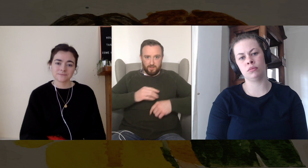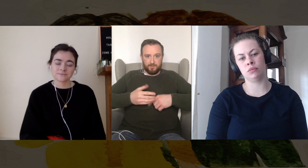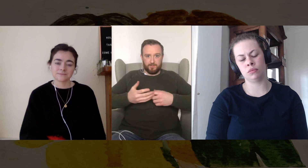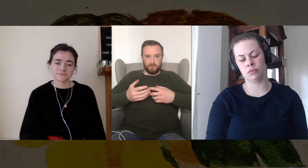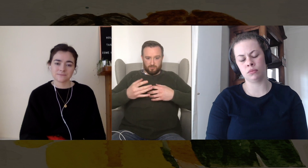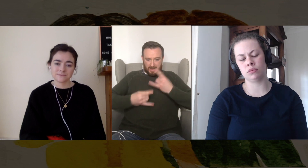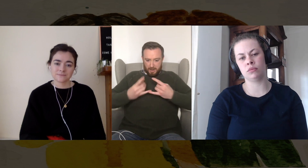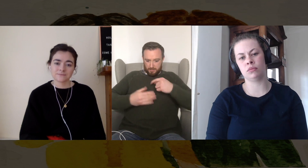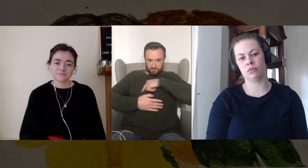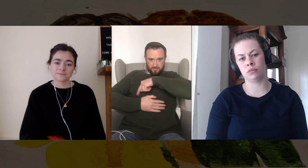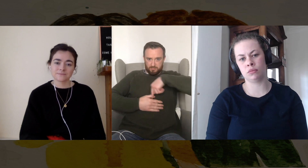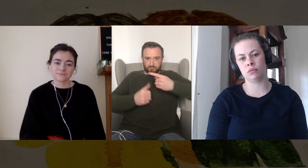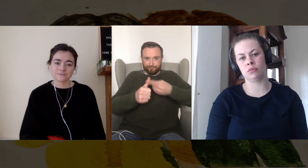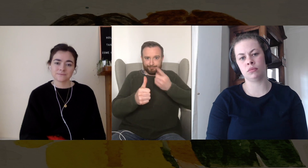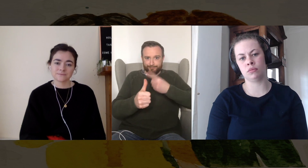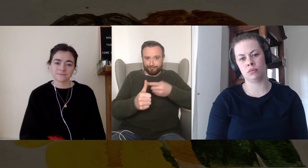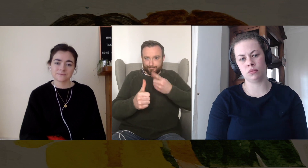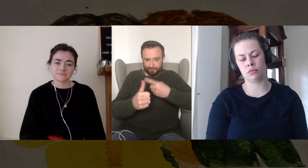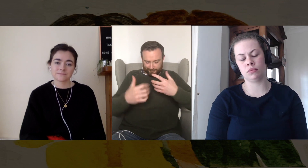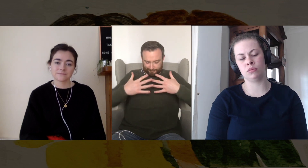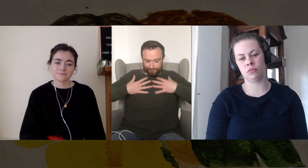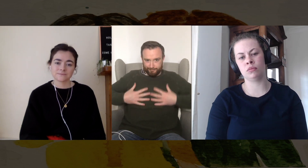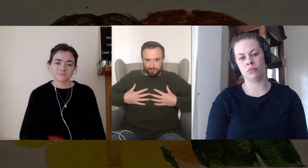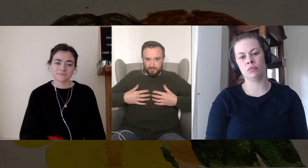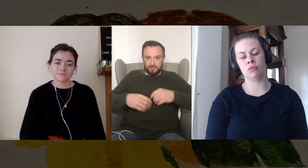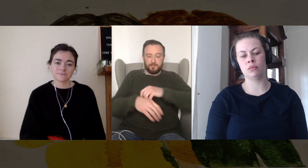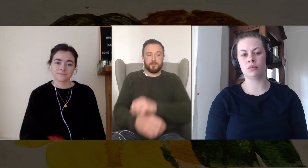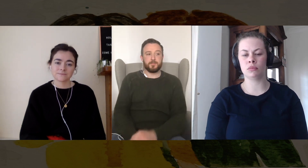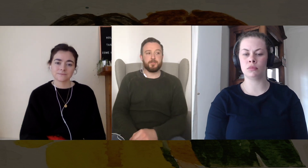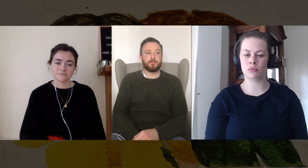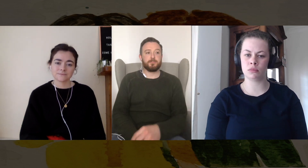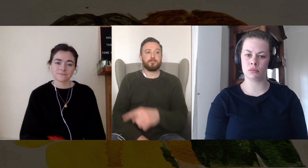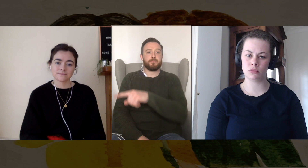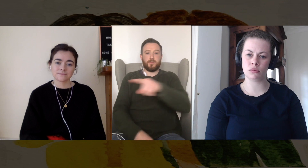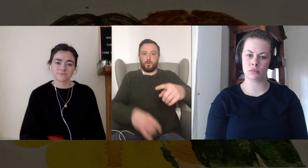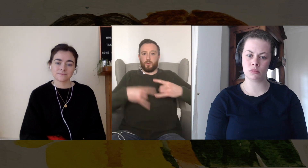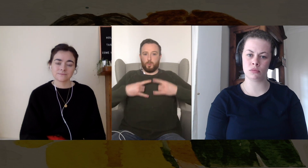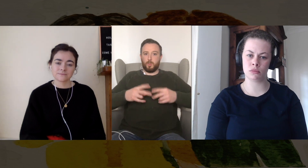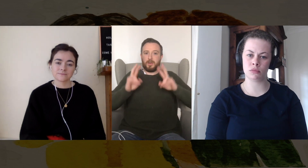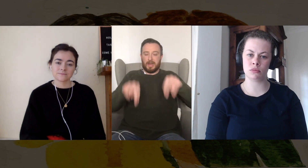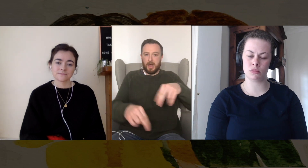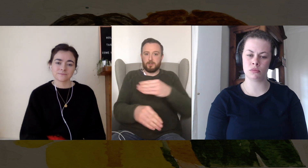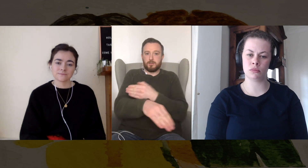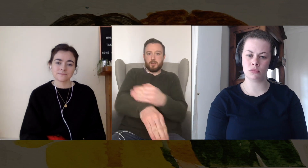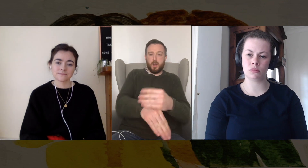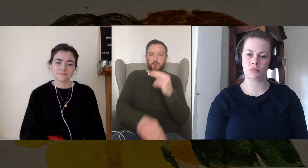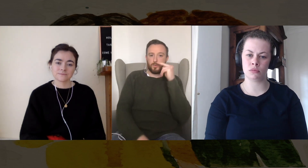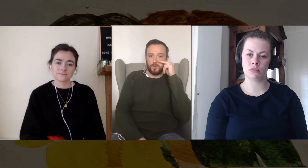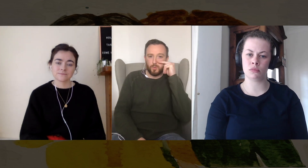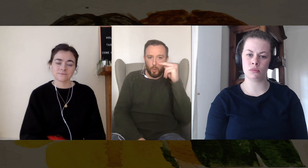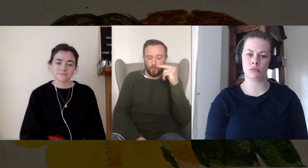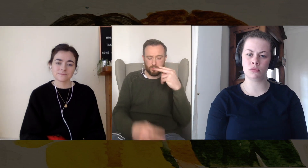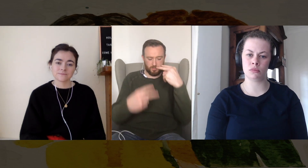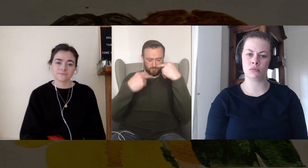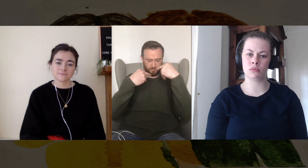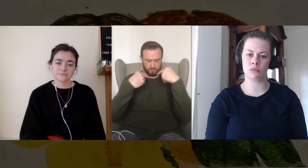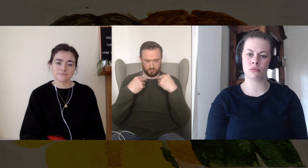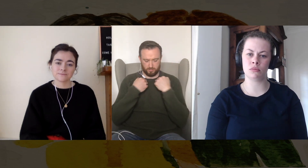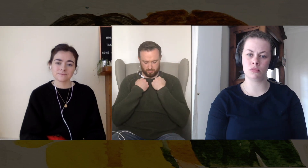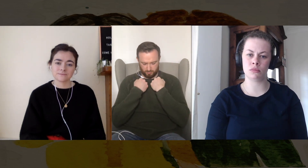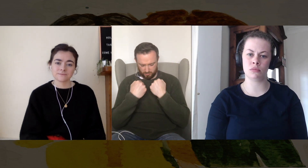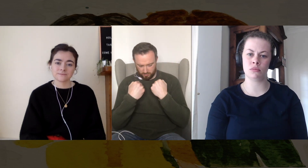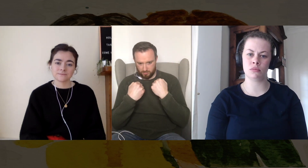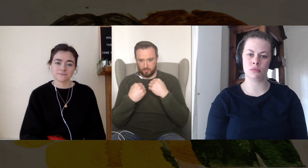and that all of the information that's happening in here, like our hearts are beating now, or we're breathing for ourselves, our food is